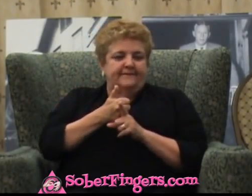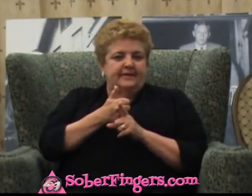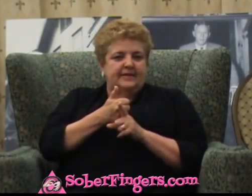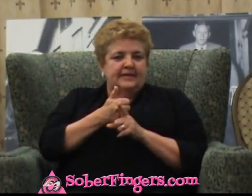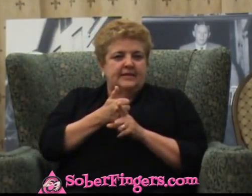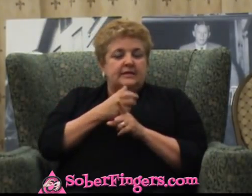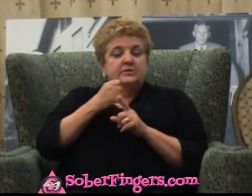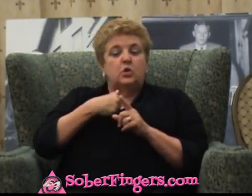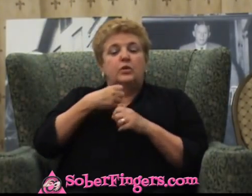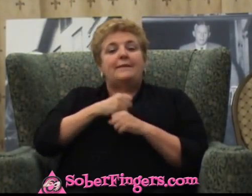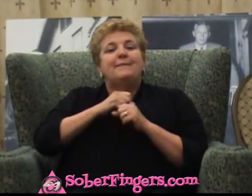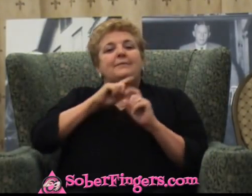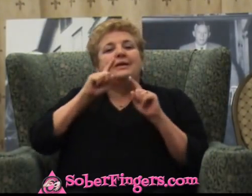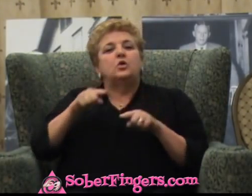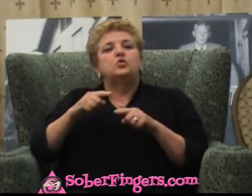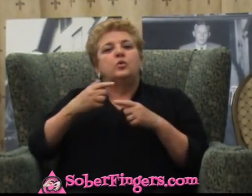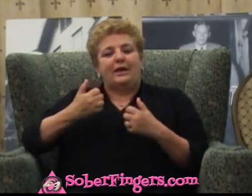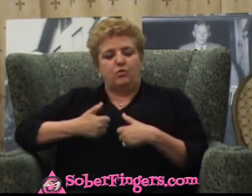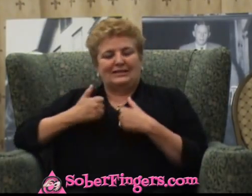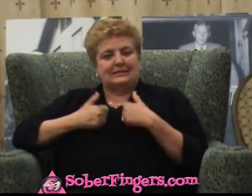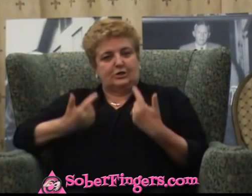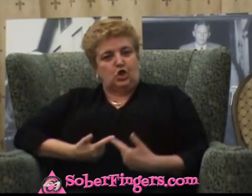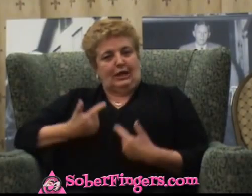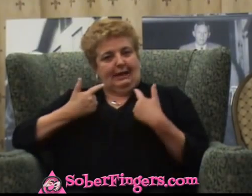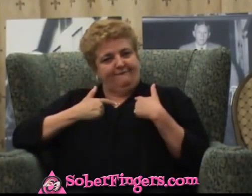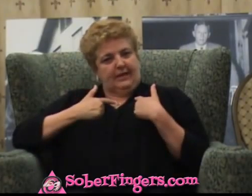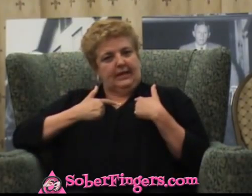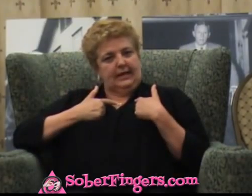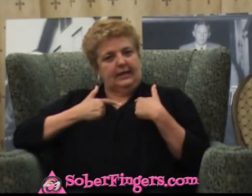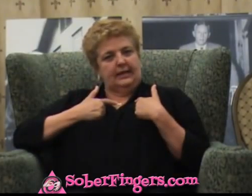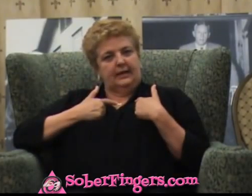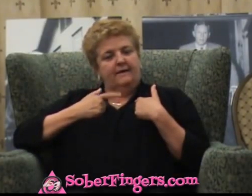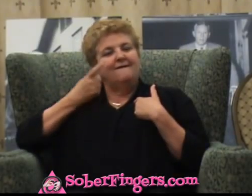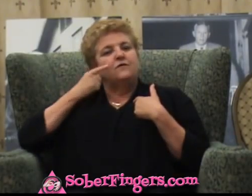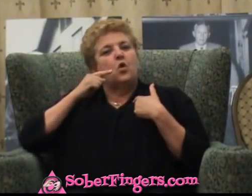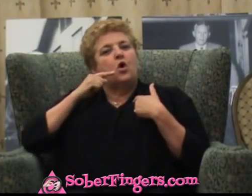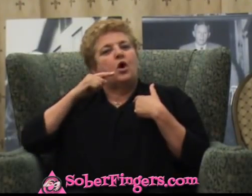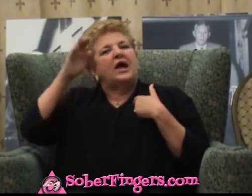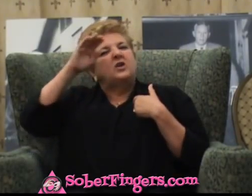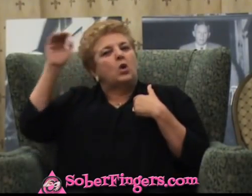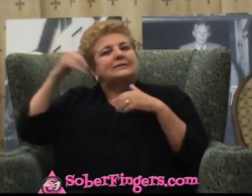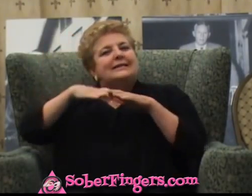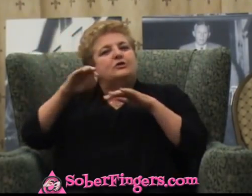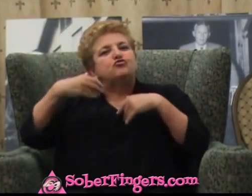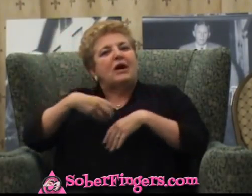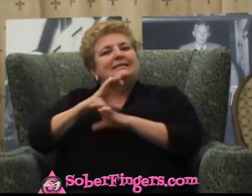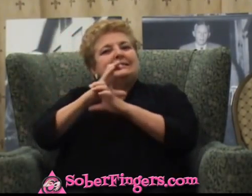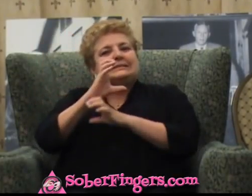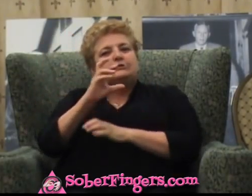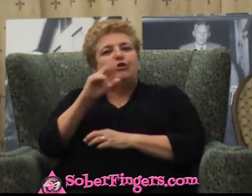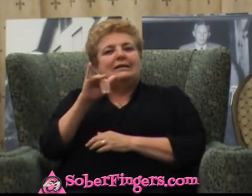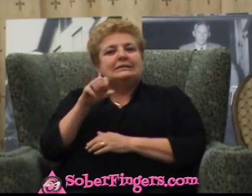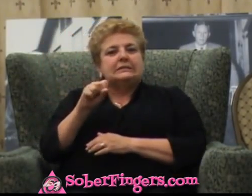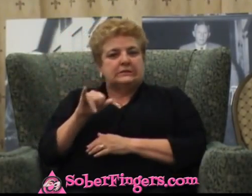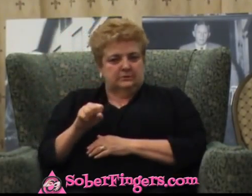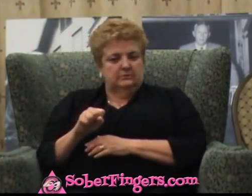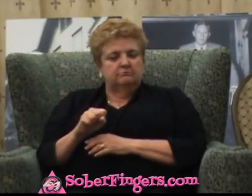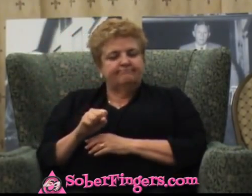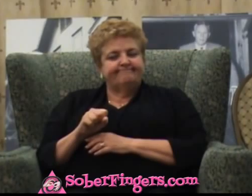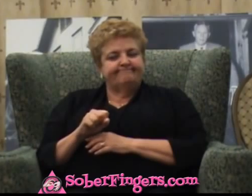go to this residential living facility for adults in crisis. And I did. I went to this facility and I did what I thought